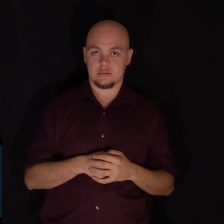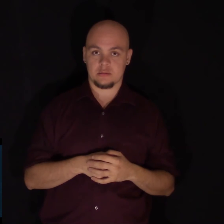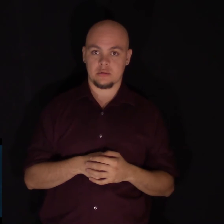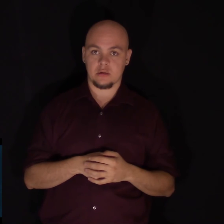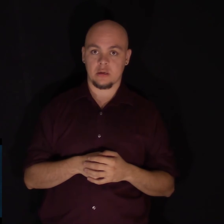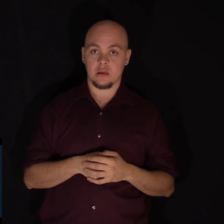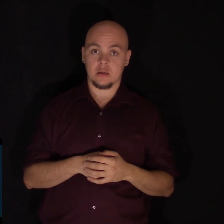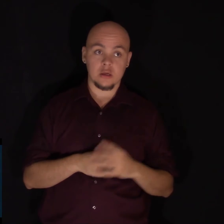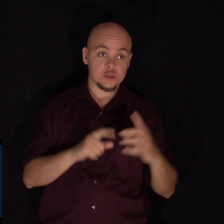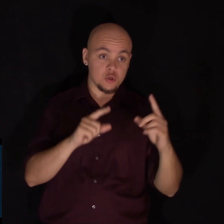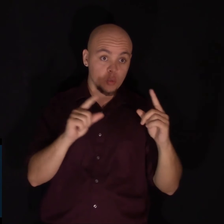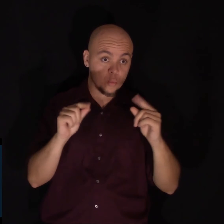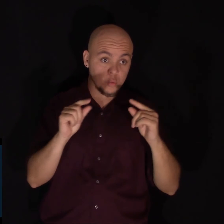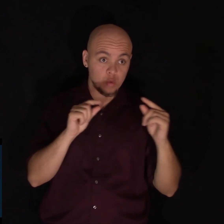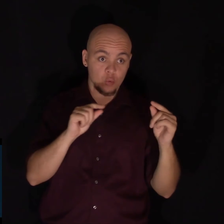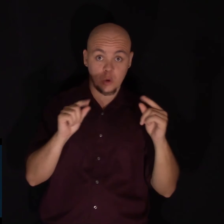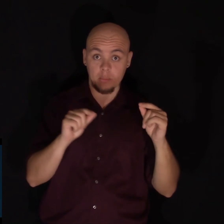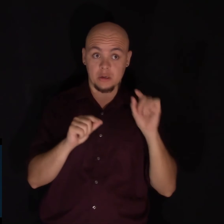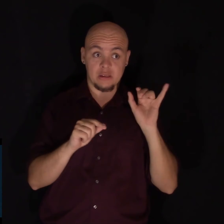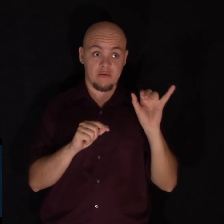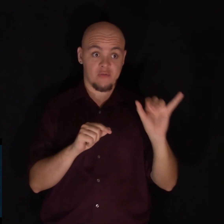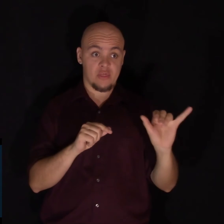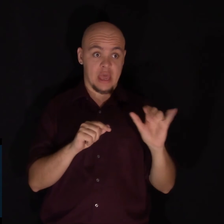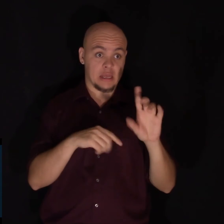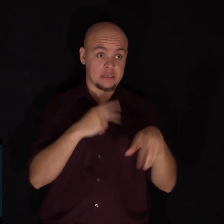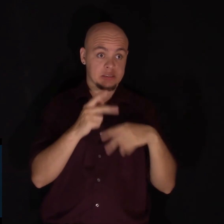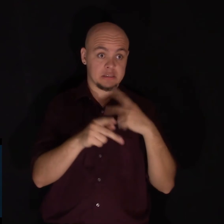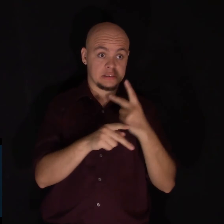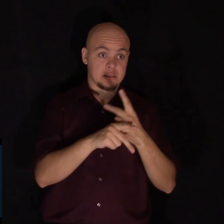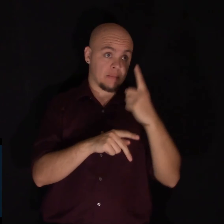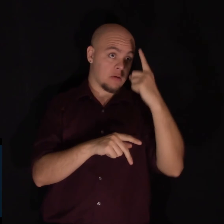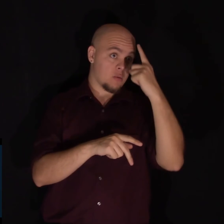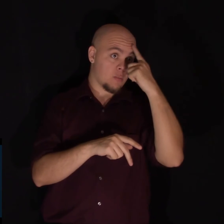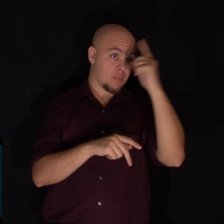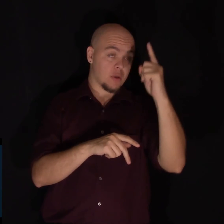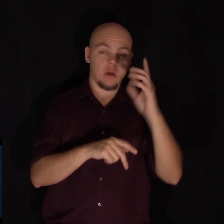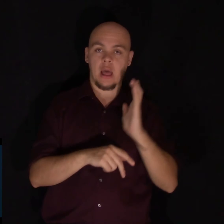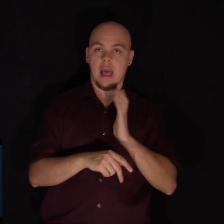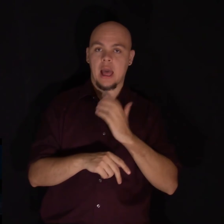mere rumors of this kind of breakthrough could cause our species to